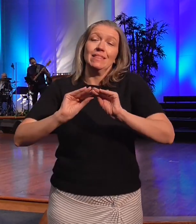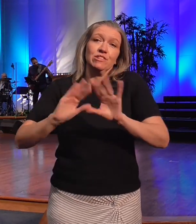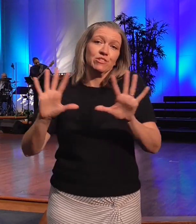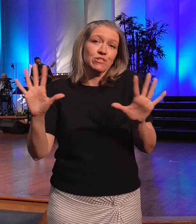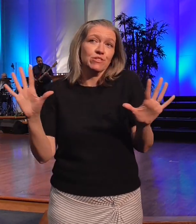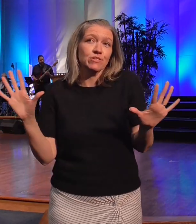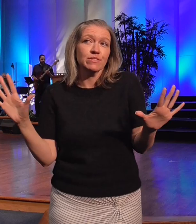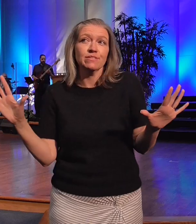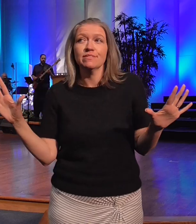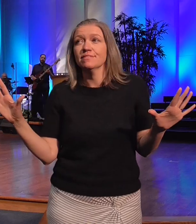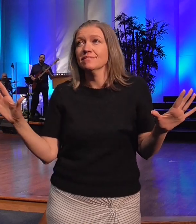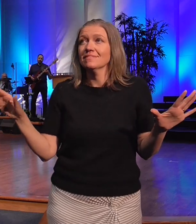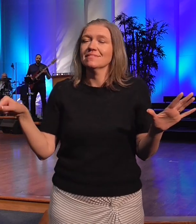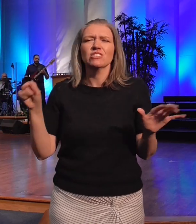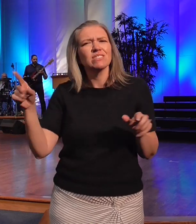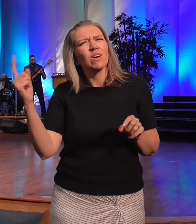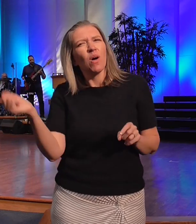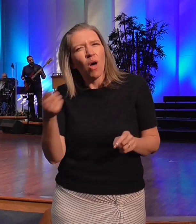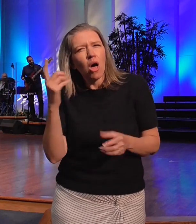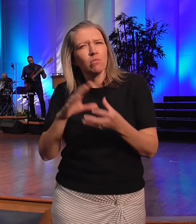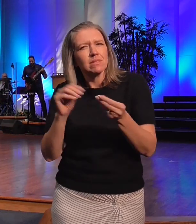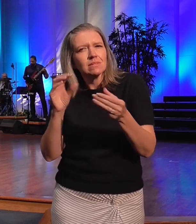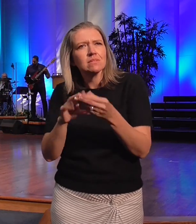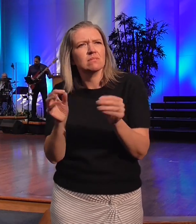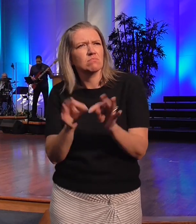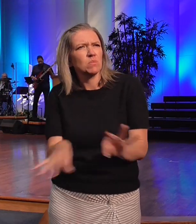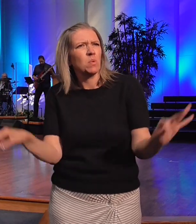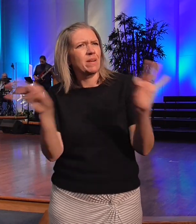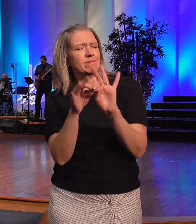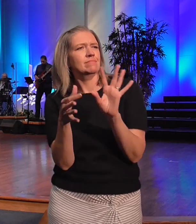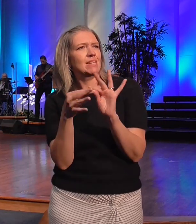and always about something you need to